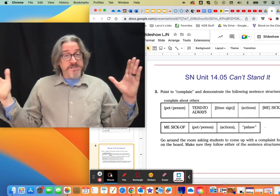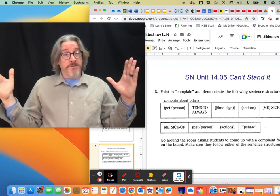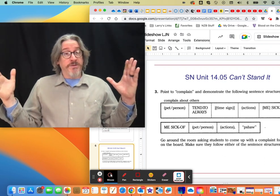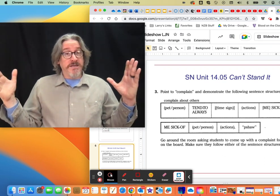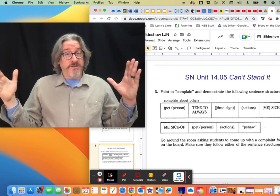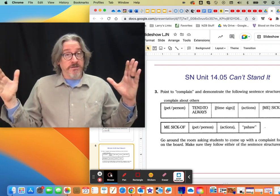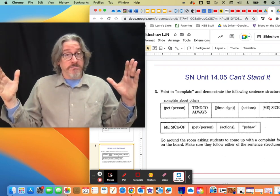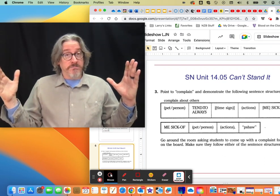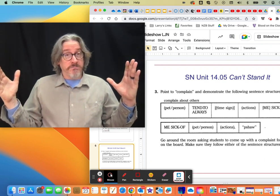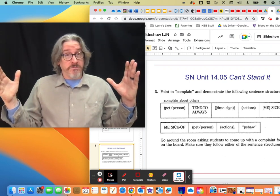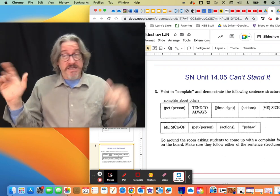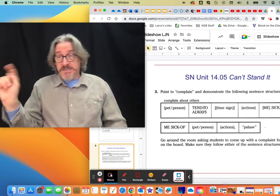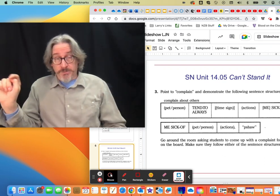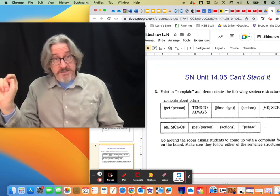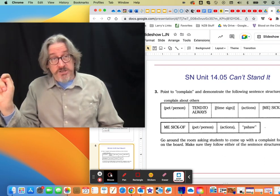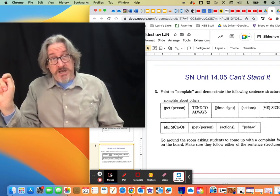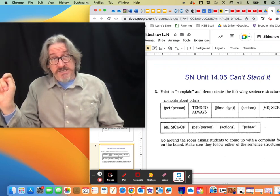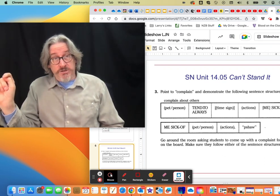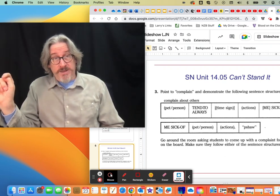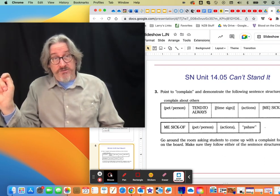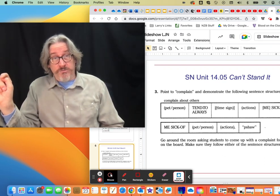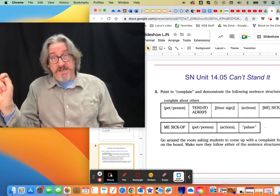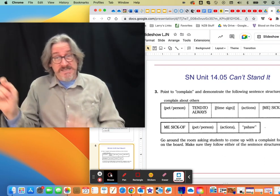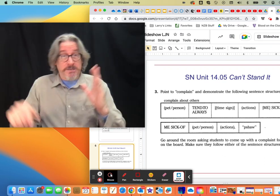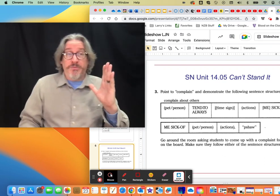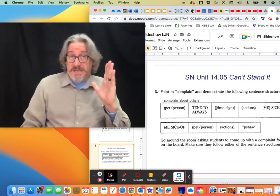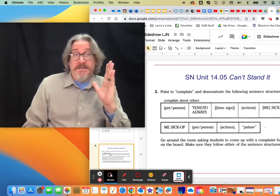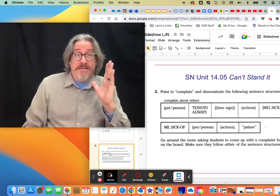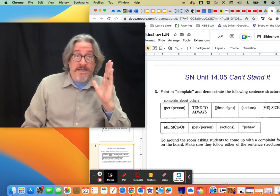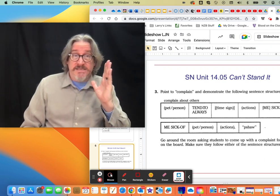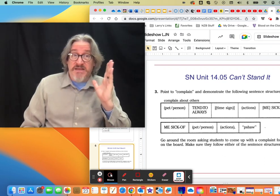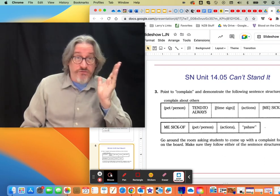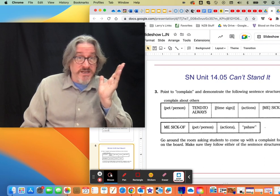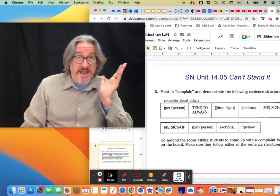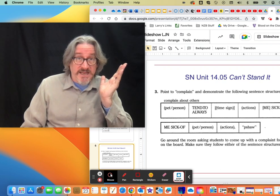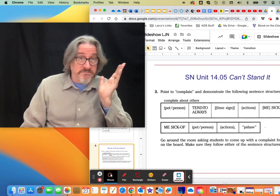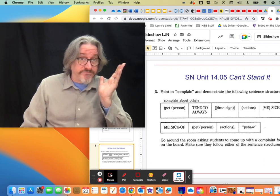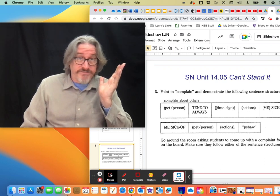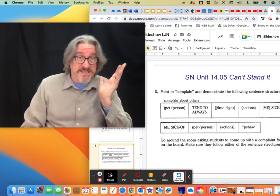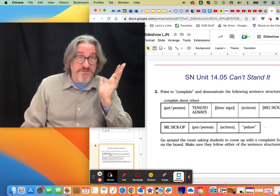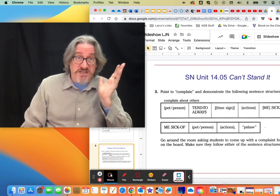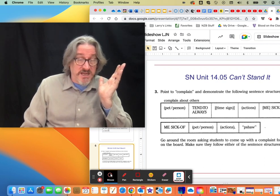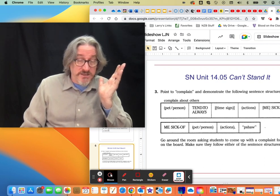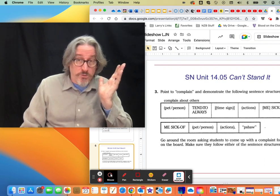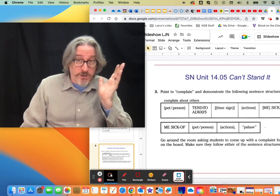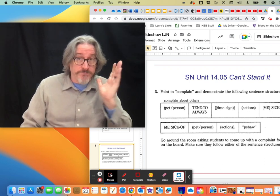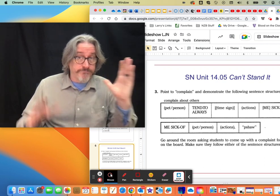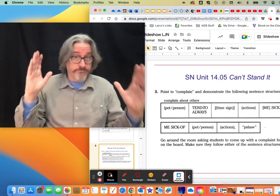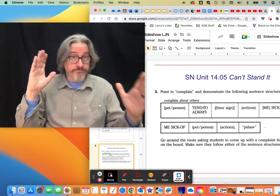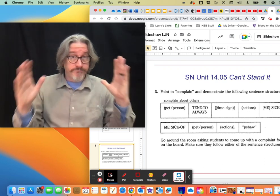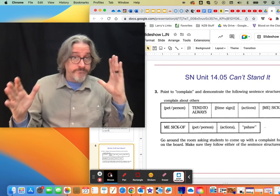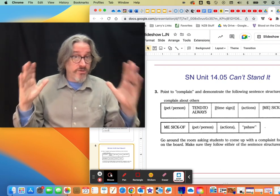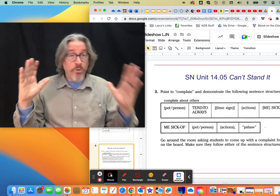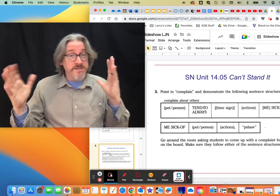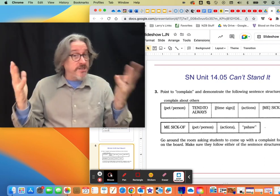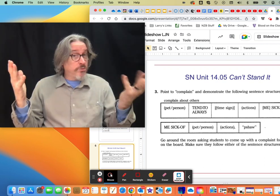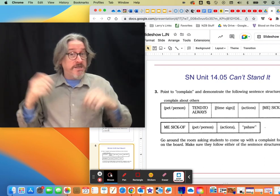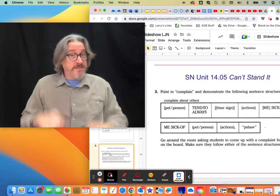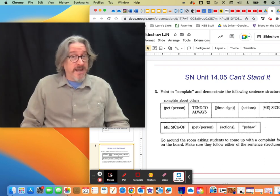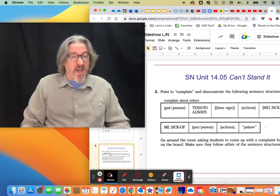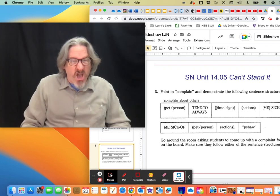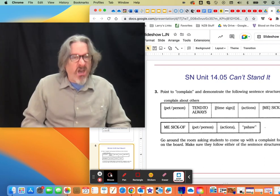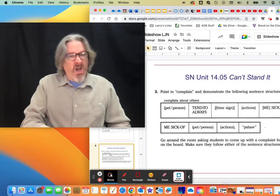what is the complaint in there? Is the complaint that dog has to go to the bathroom? Is the complaint that it's every day at 7 o'clock in the morning? What